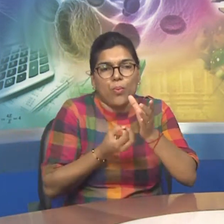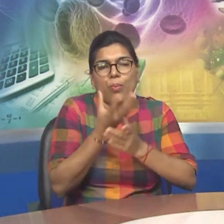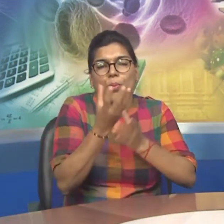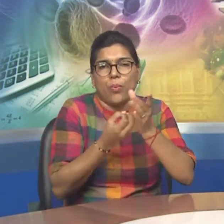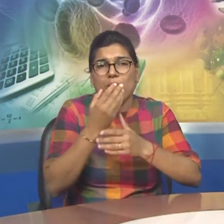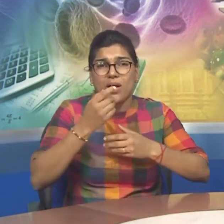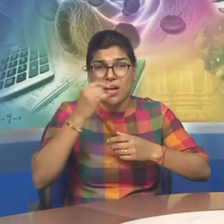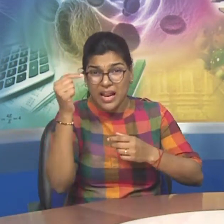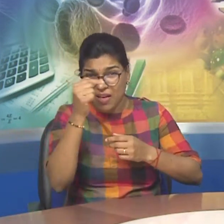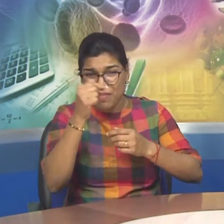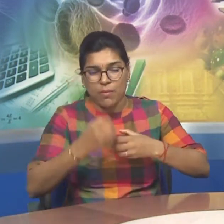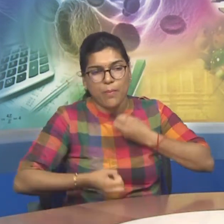to our mind,